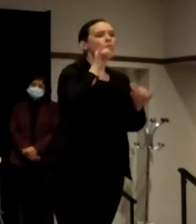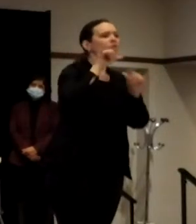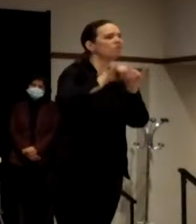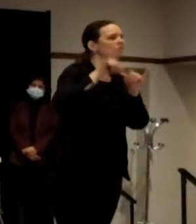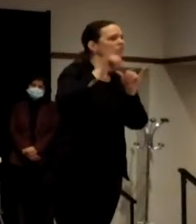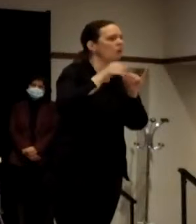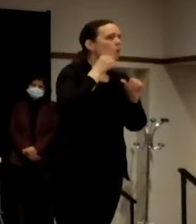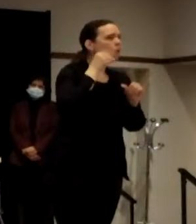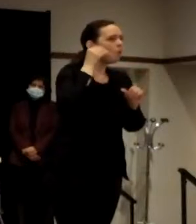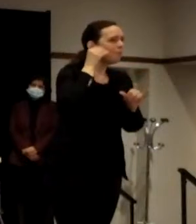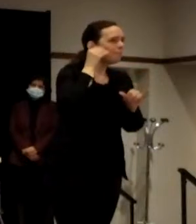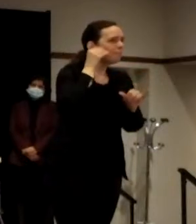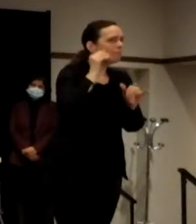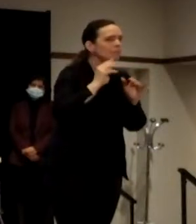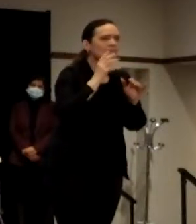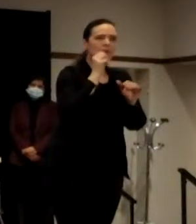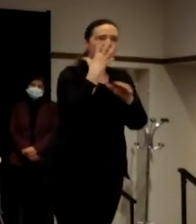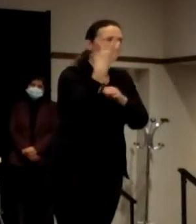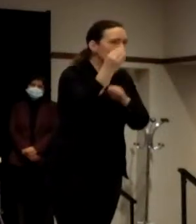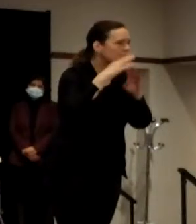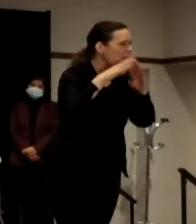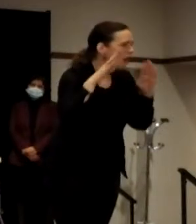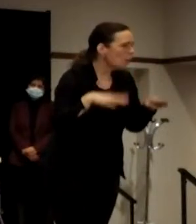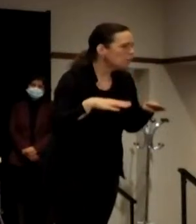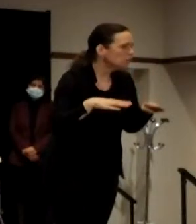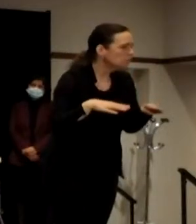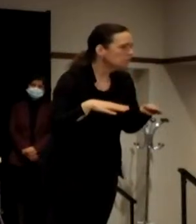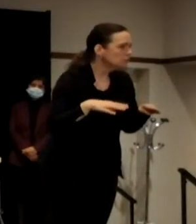facilities. We're getting,